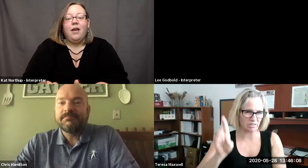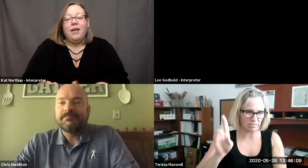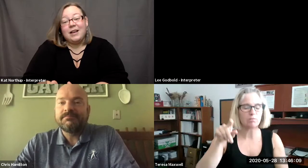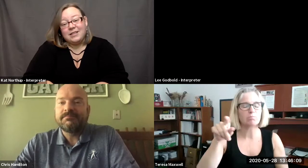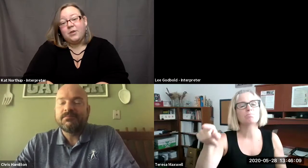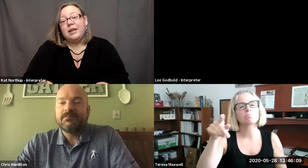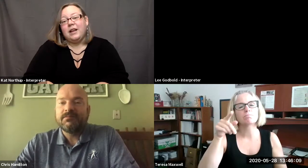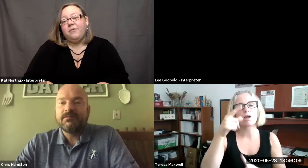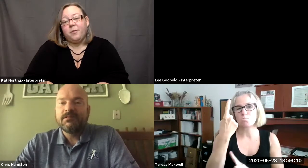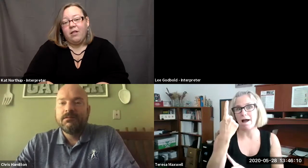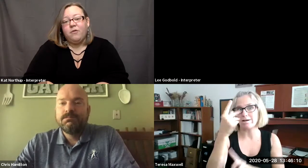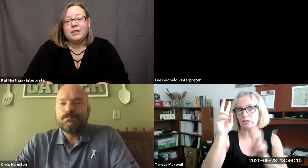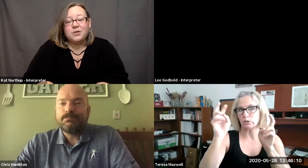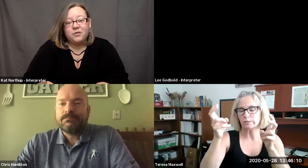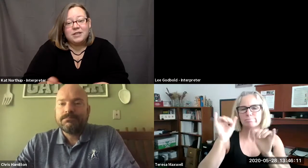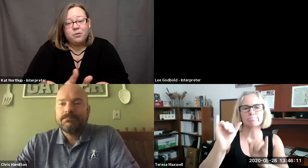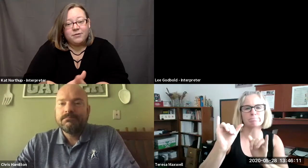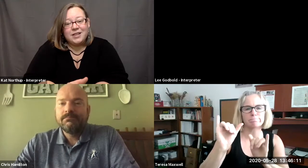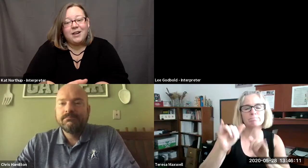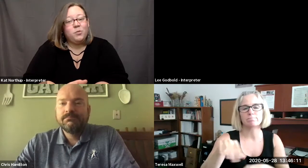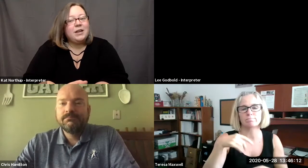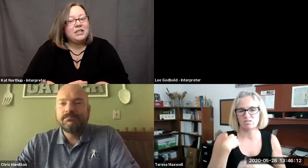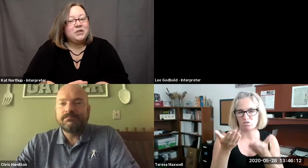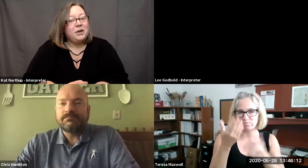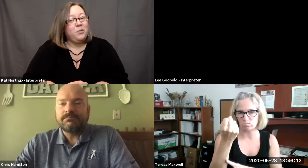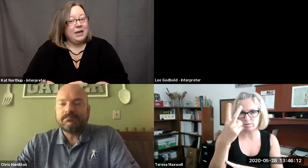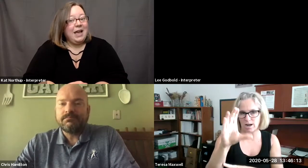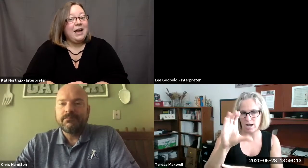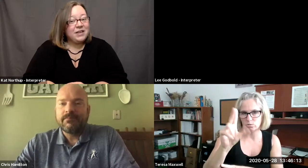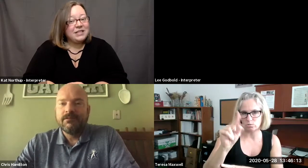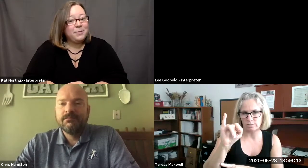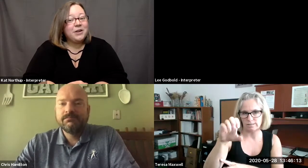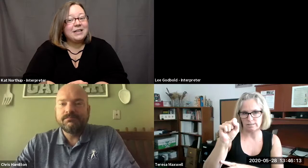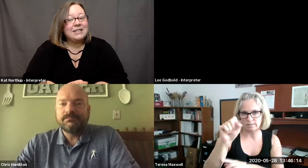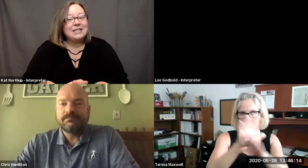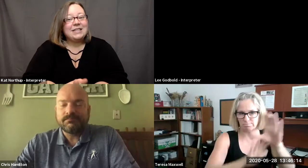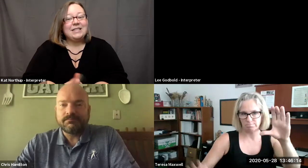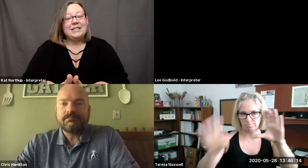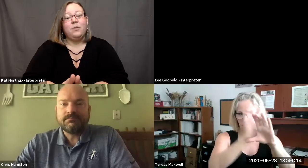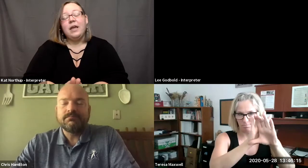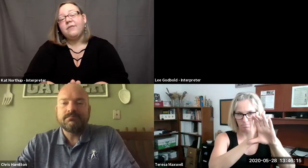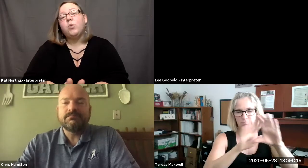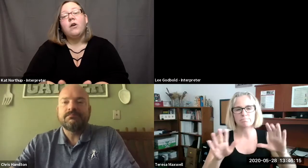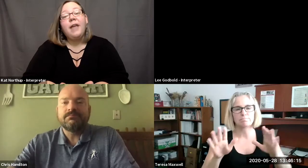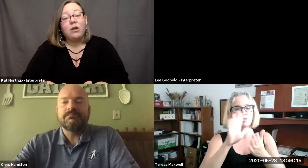Yeah, so again, I'm from California School for the Deaf, Riverside, and one issue that we have experienced is that we have 12